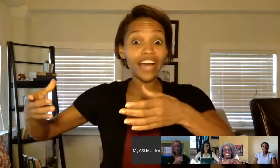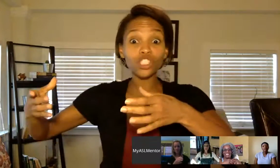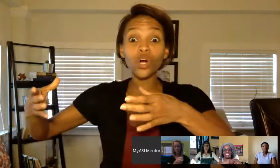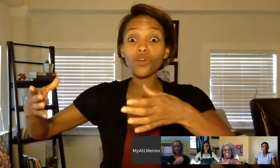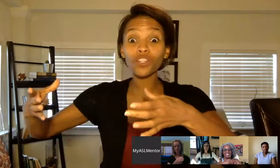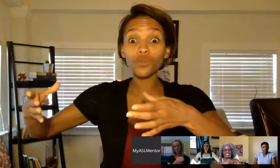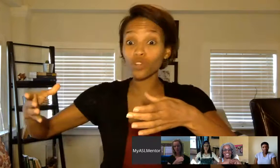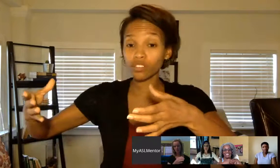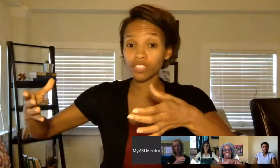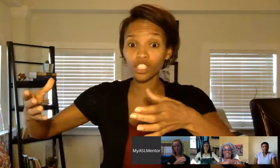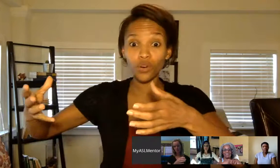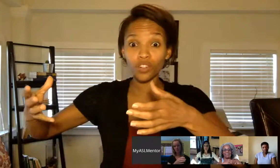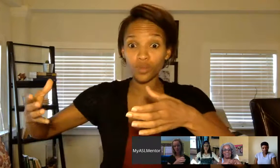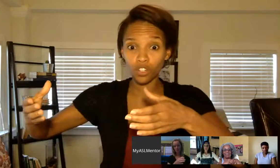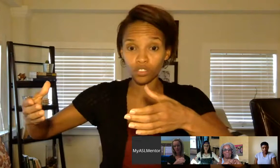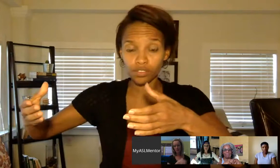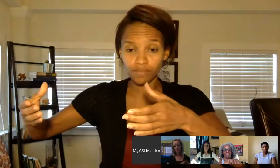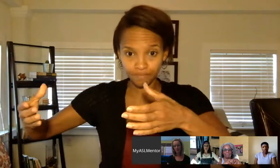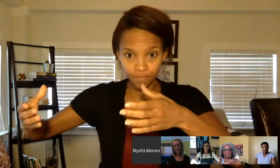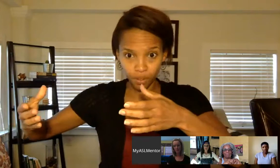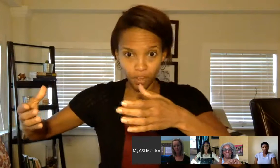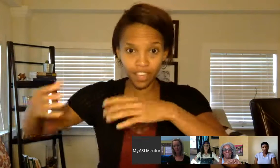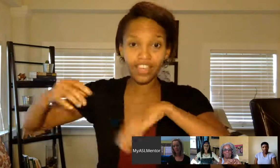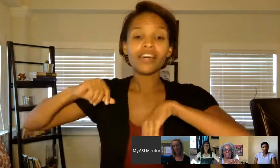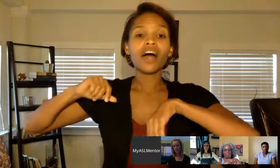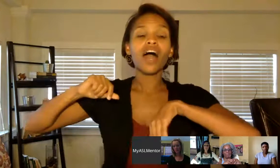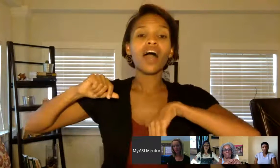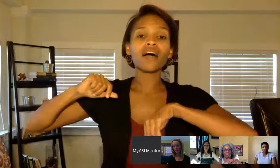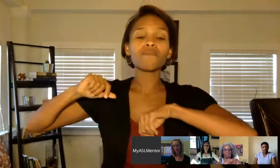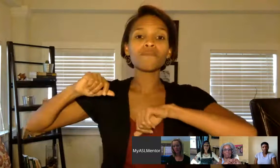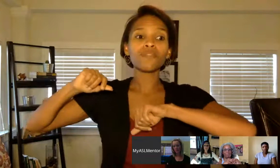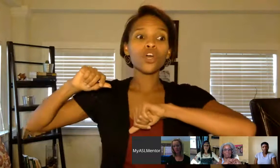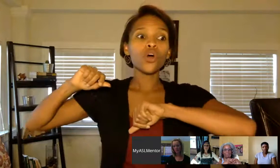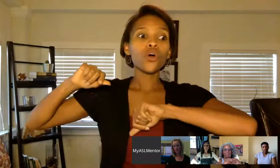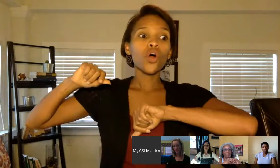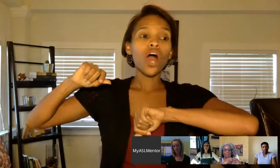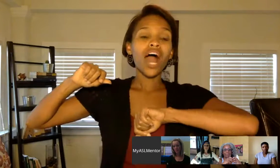Okay, and that totally works. That totally works. Okay.